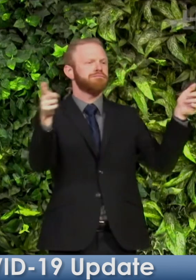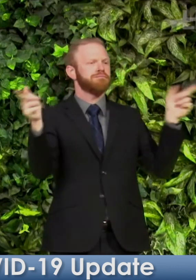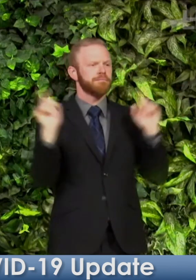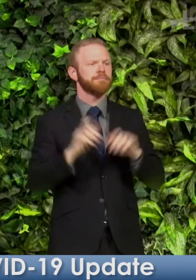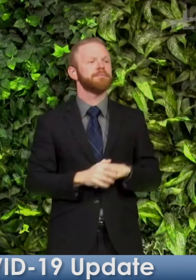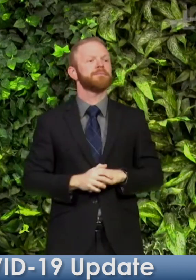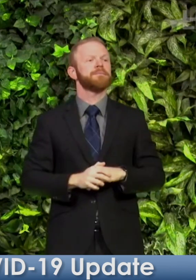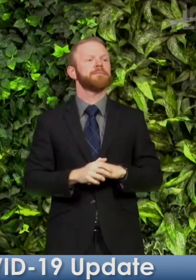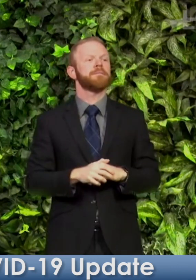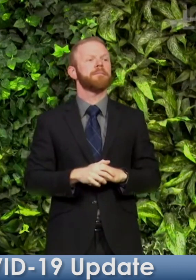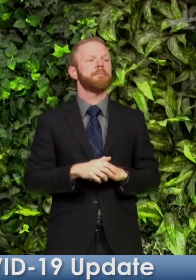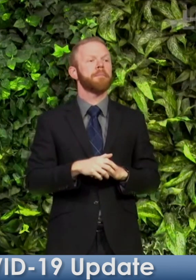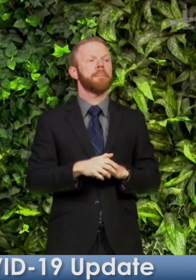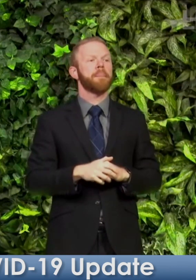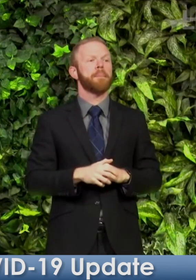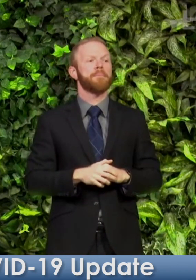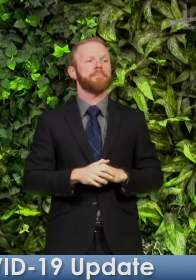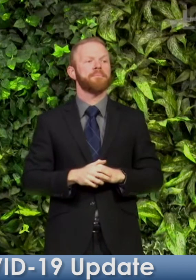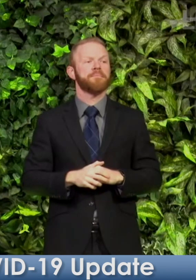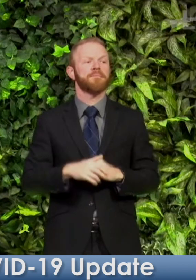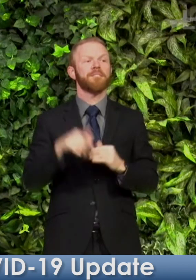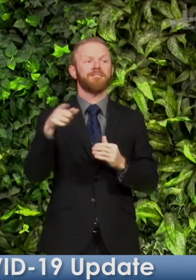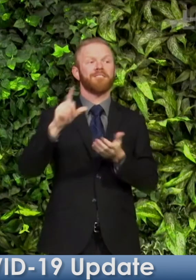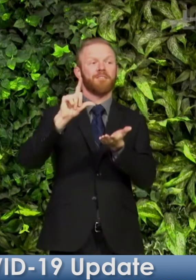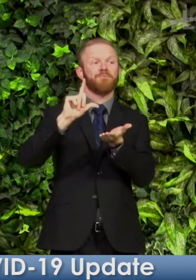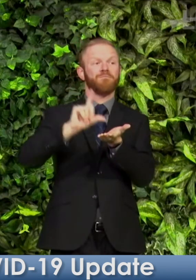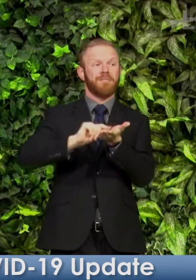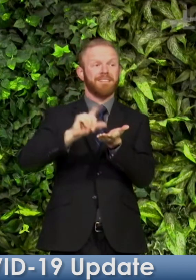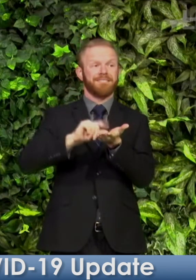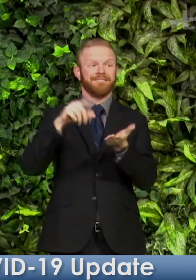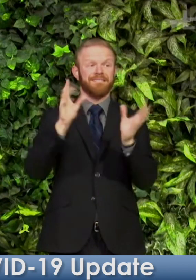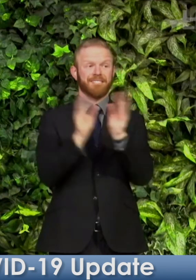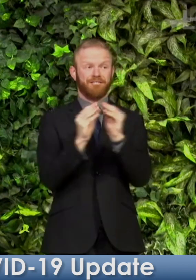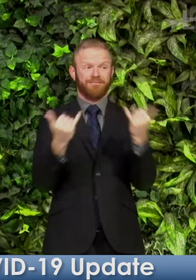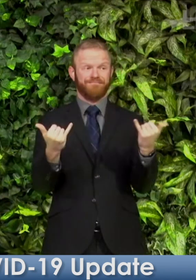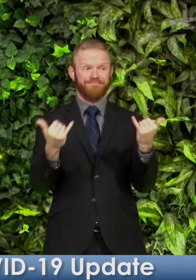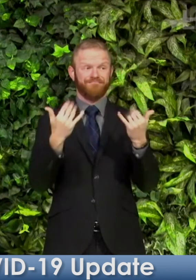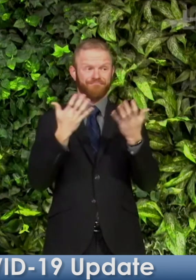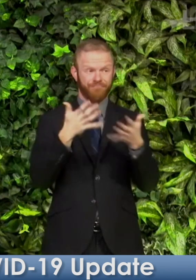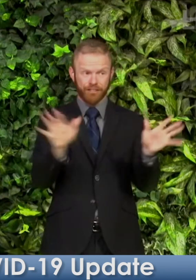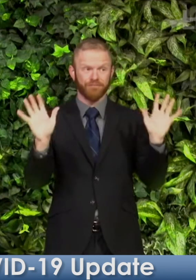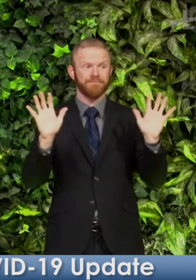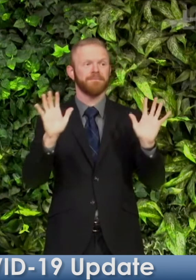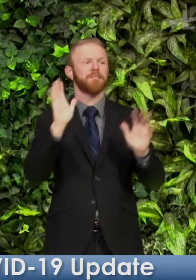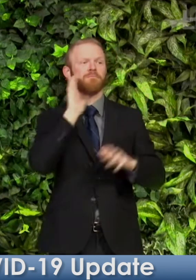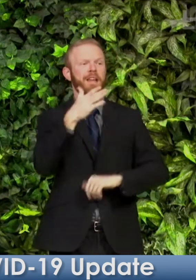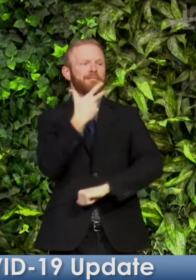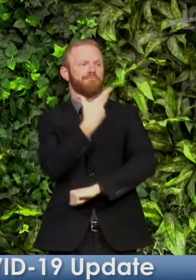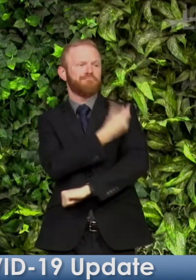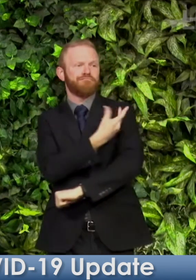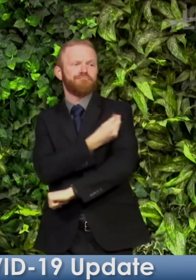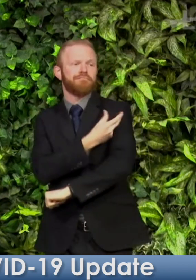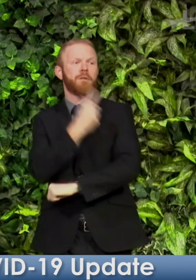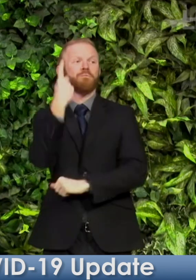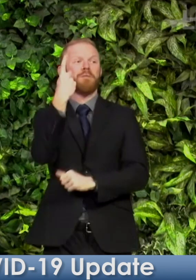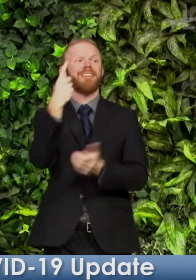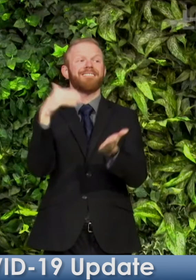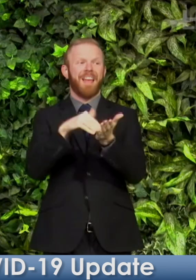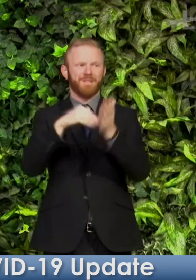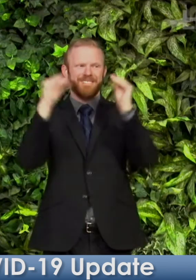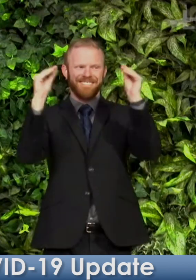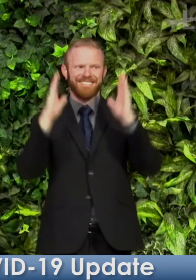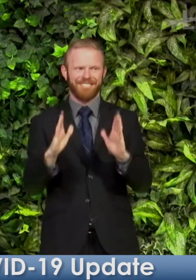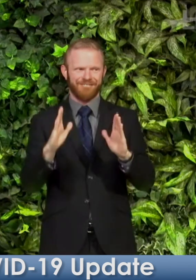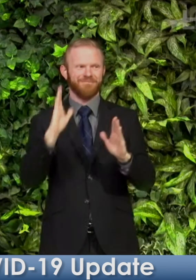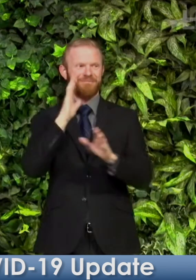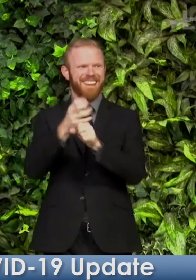availability, we'll probably be vaccinating almost 1,000 teachers who will be receiving their second dose. And so we are really excited